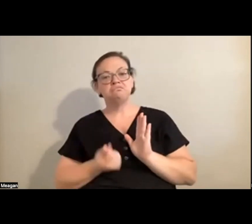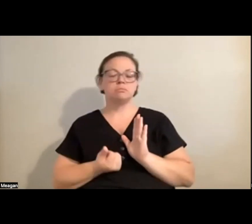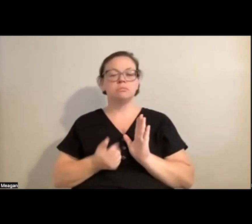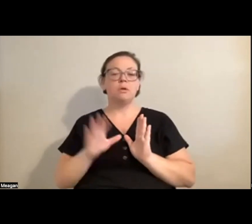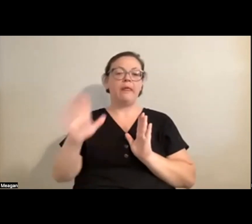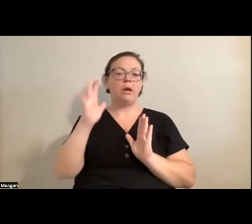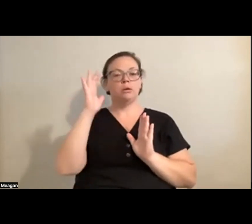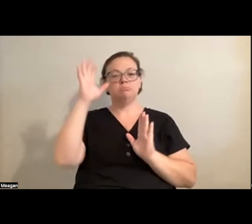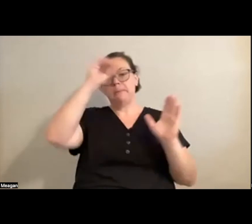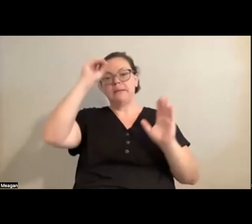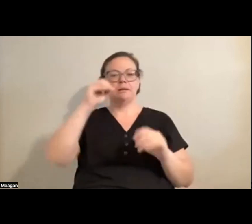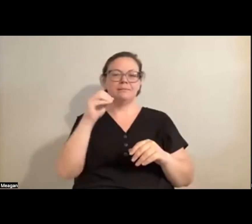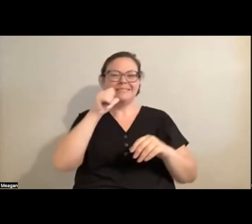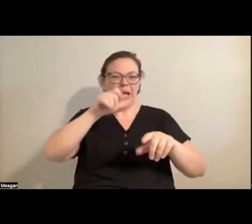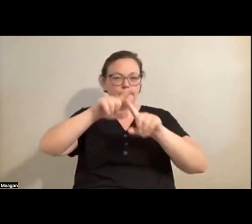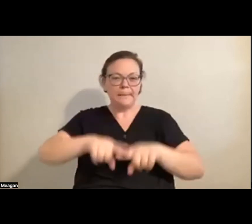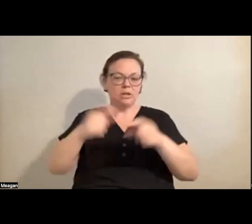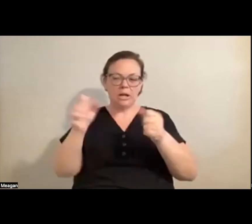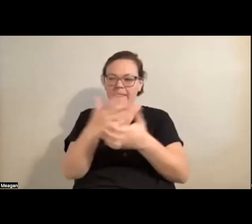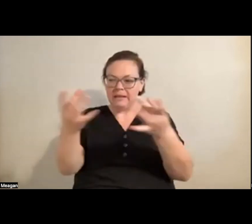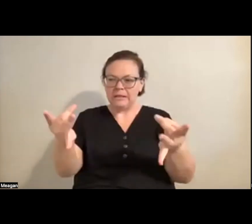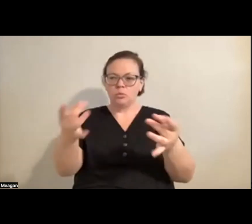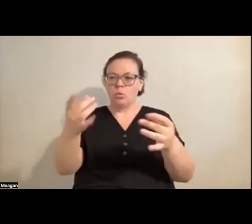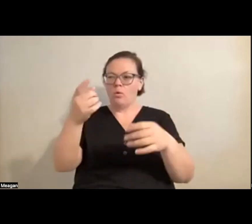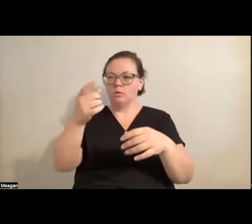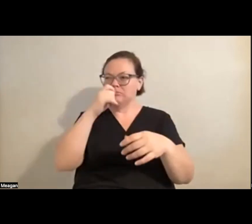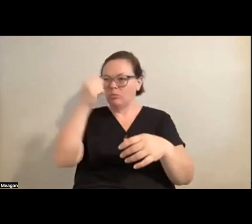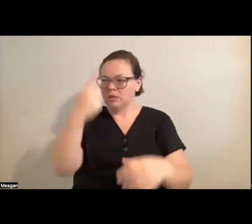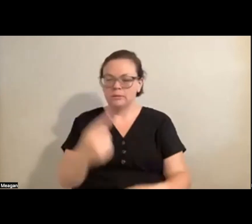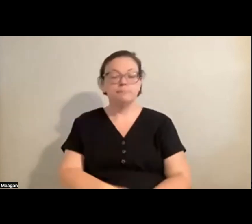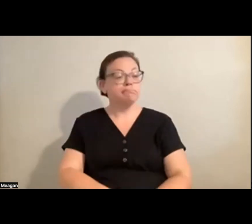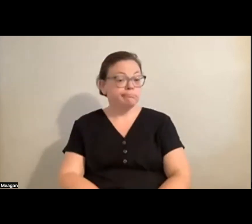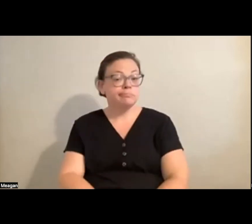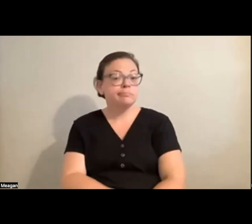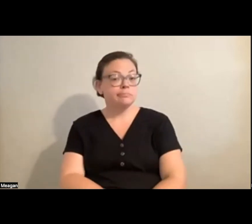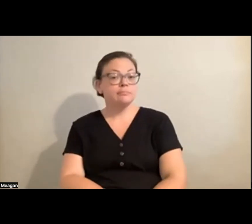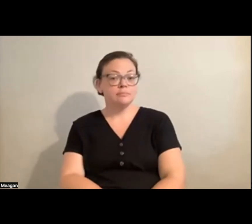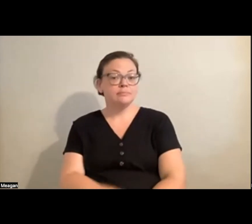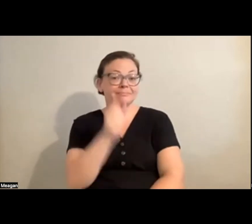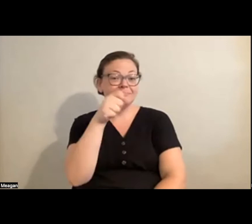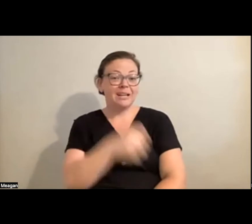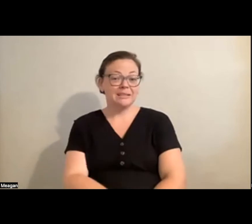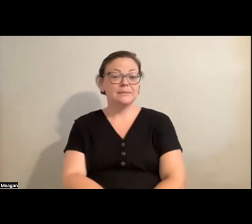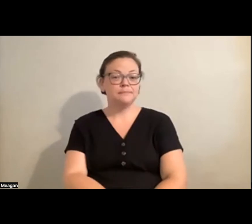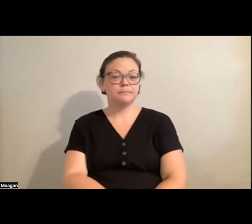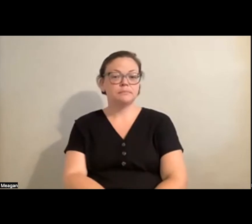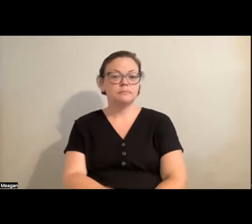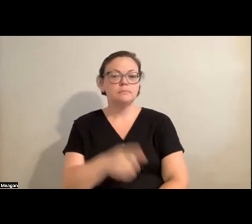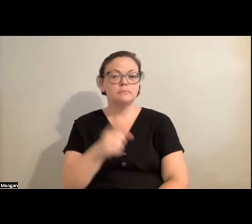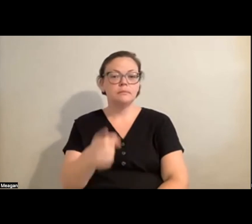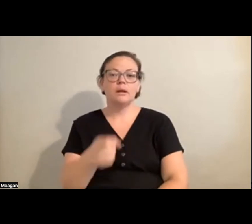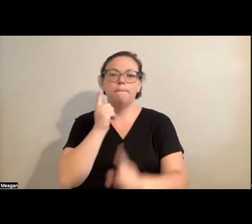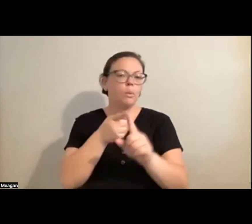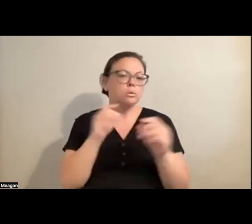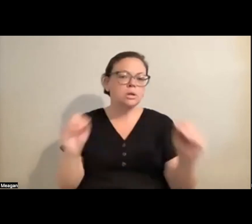based on anything that's tangible or makes sense. Yes. Yes, in the chat, dread, pointlessness, time